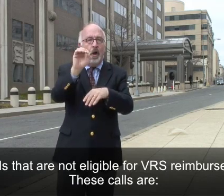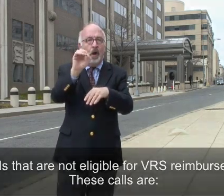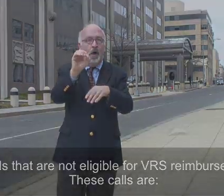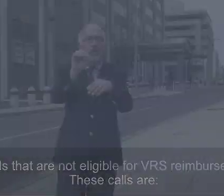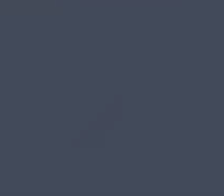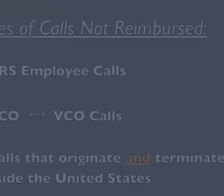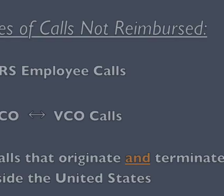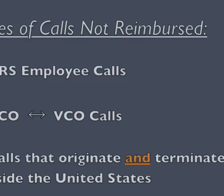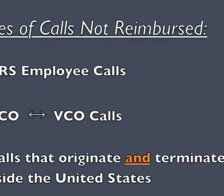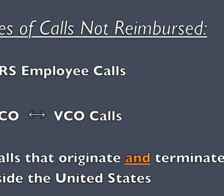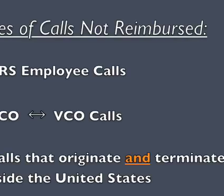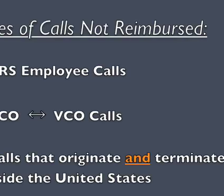are